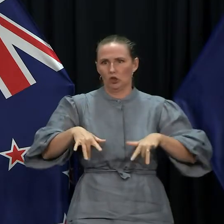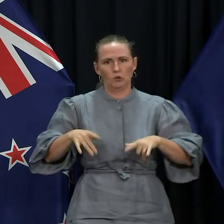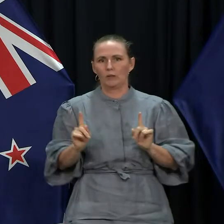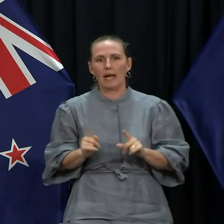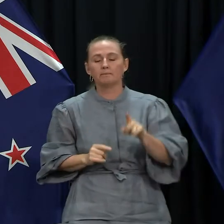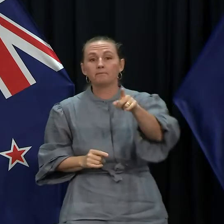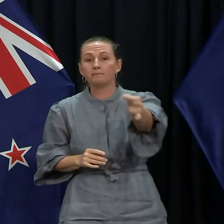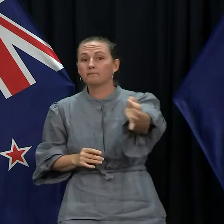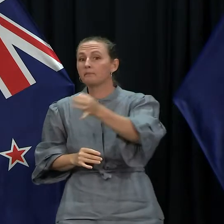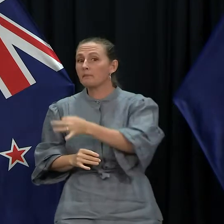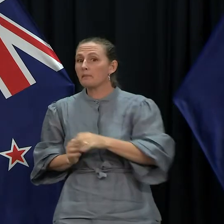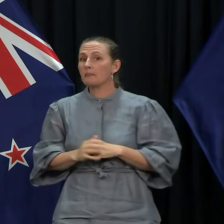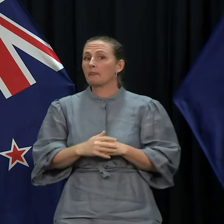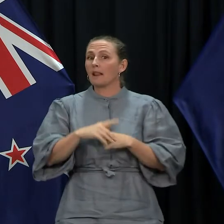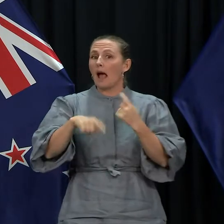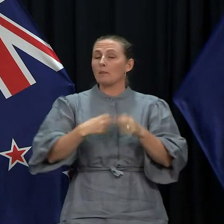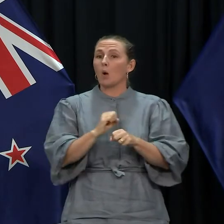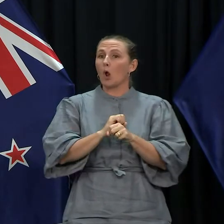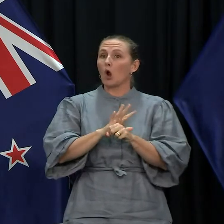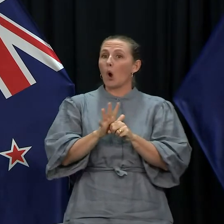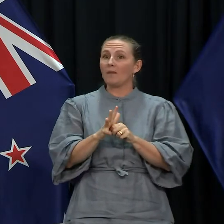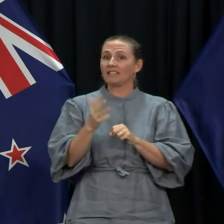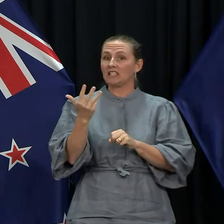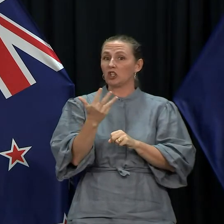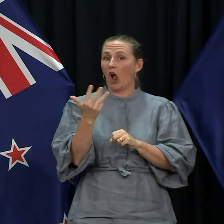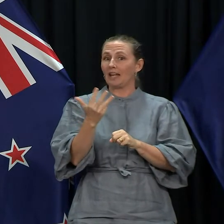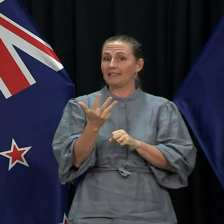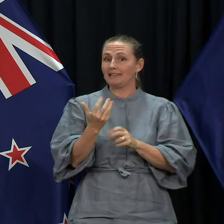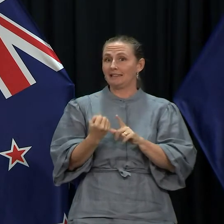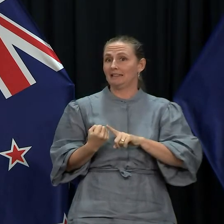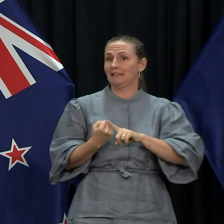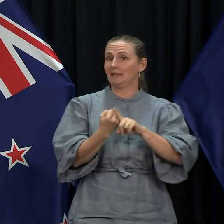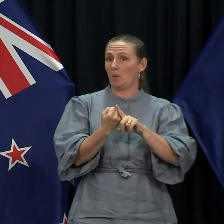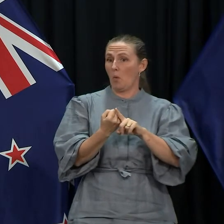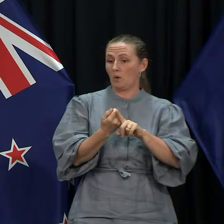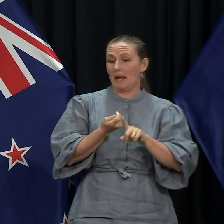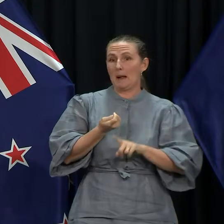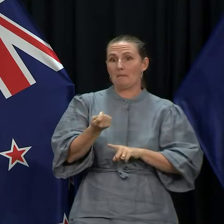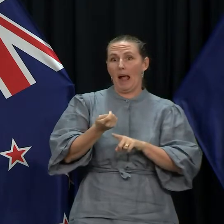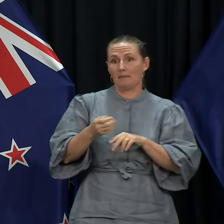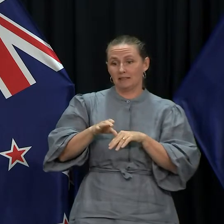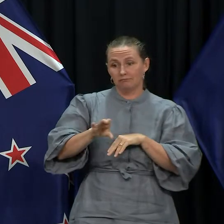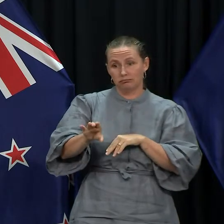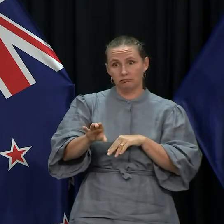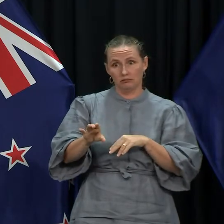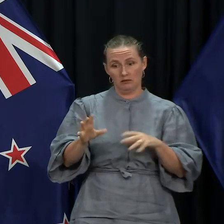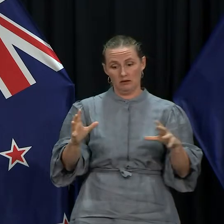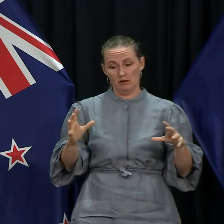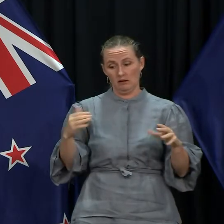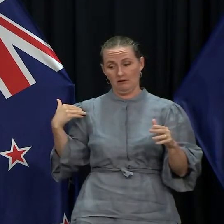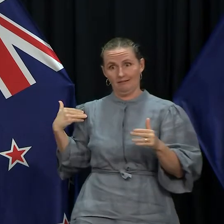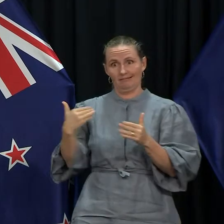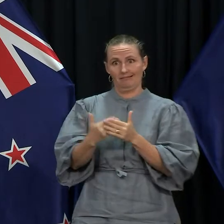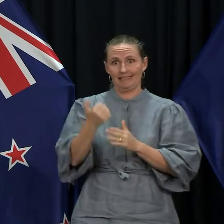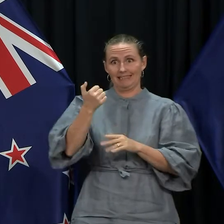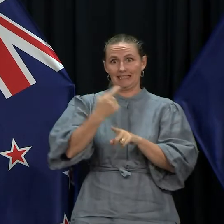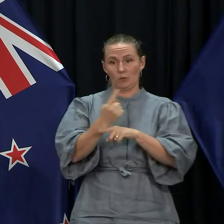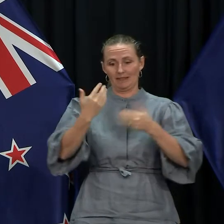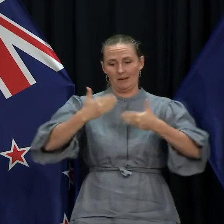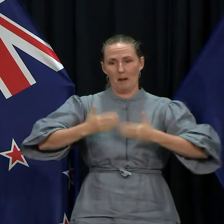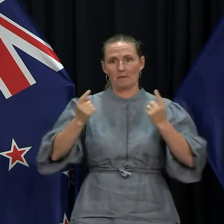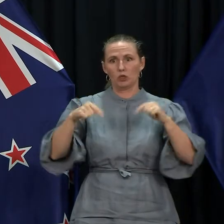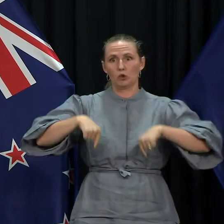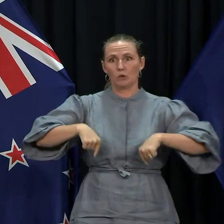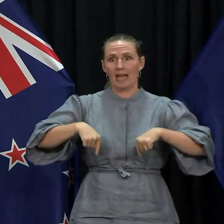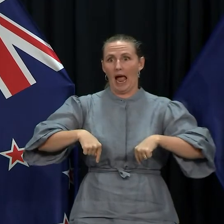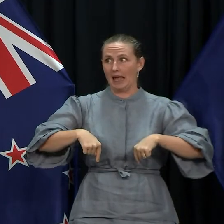the COVID-19 support payments, the last 6 weeks ends today. Did you consider, given that the red settings go on